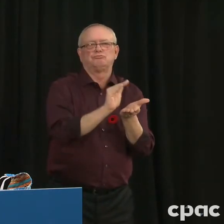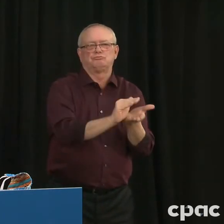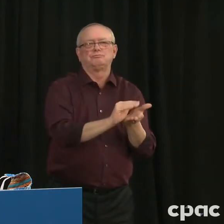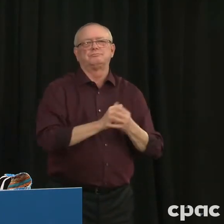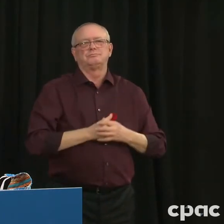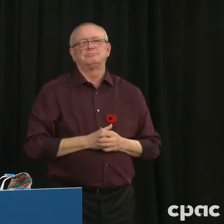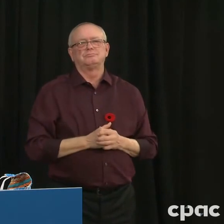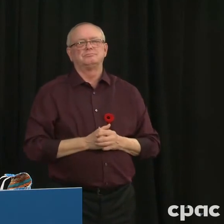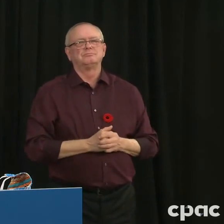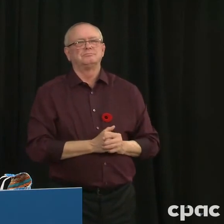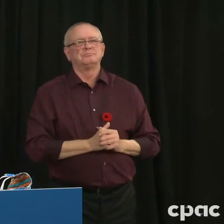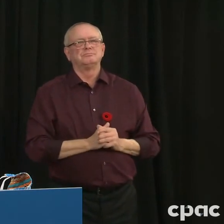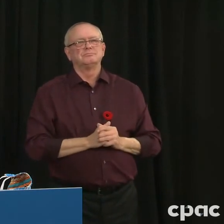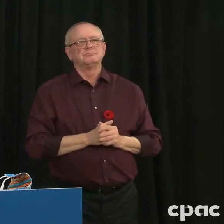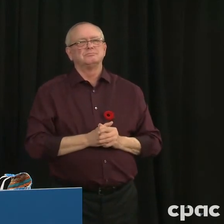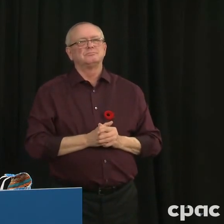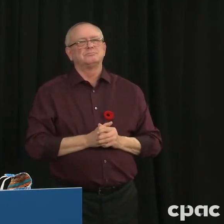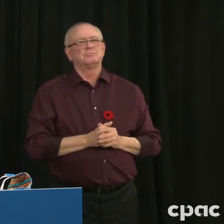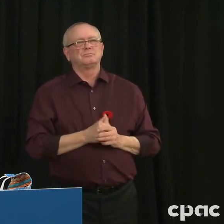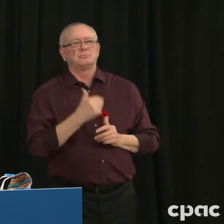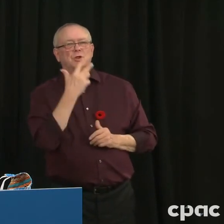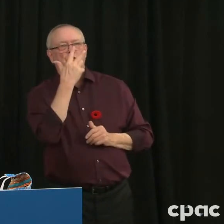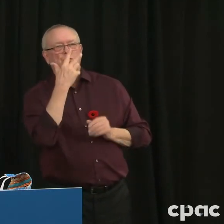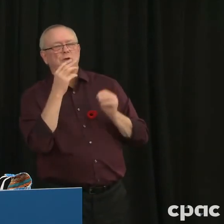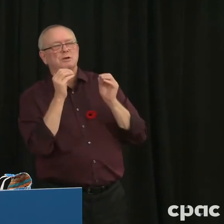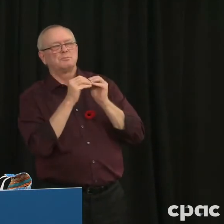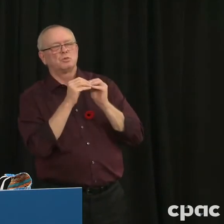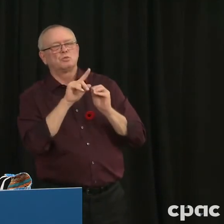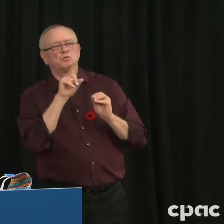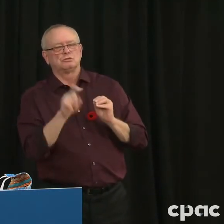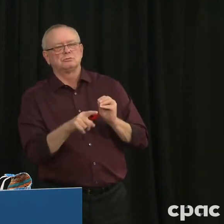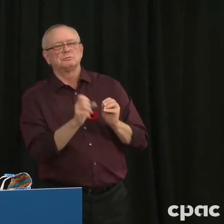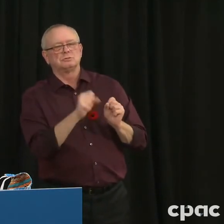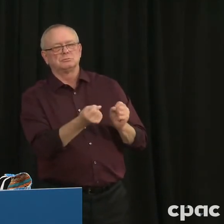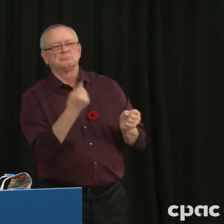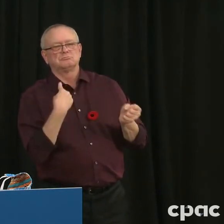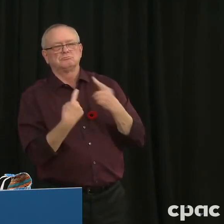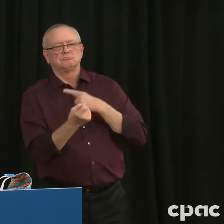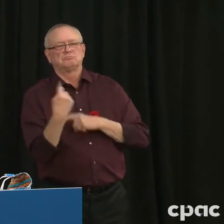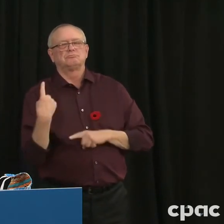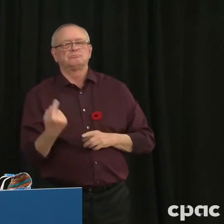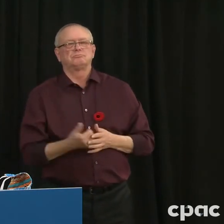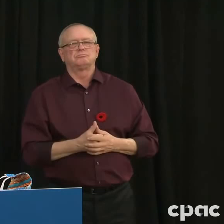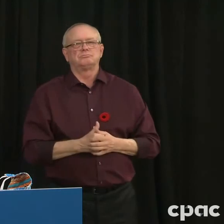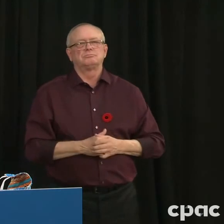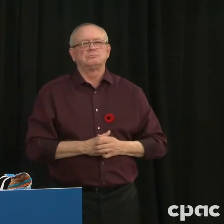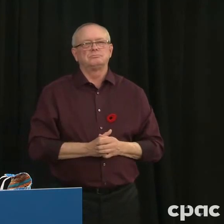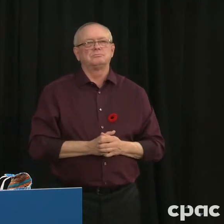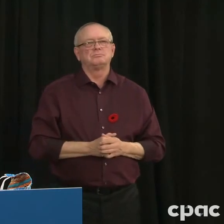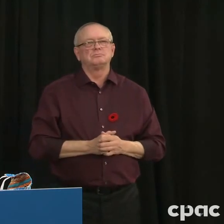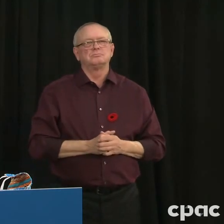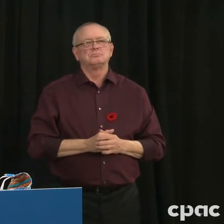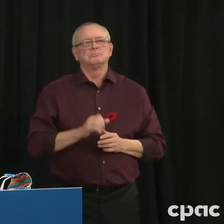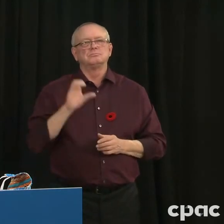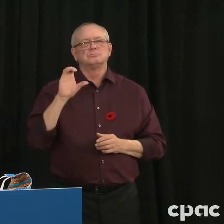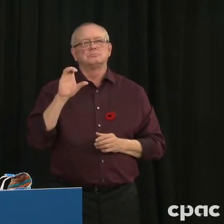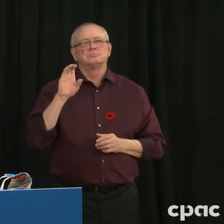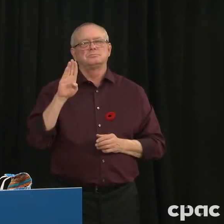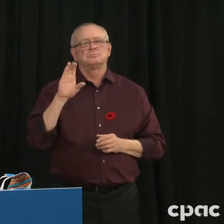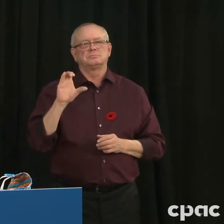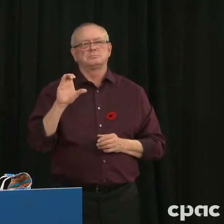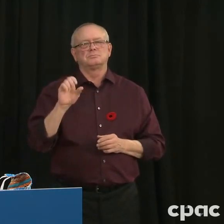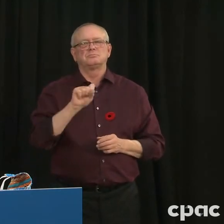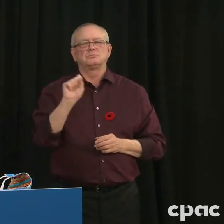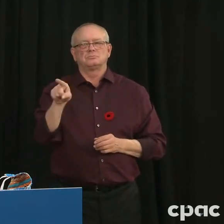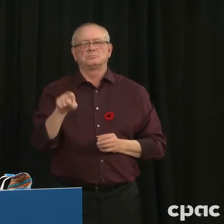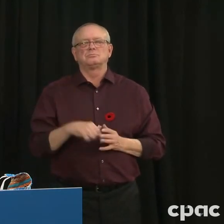we've got time for 3 more questions. Operator, could you put through the next one, please? Shannon Scott, CBC.